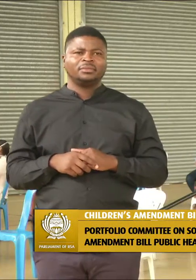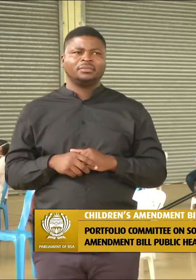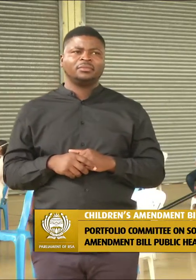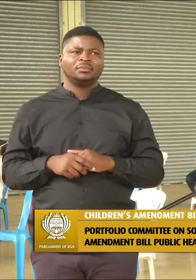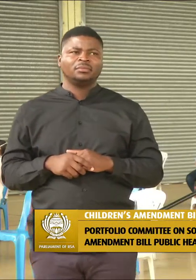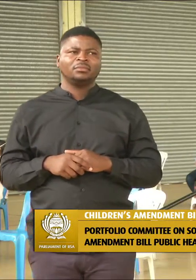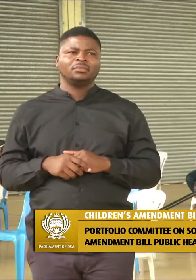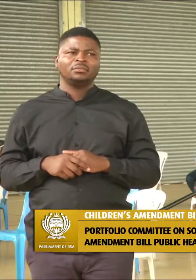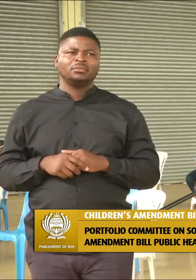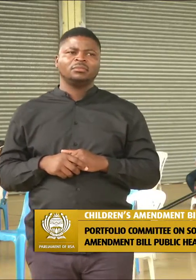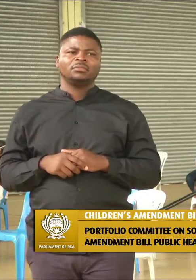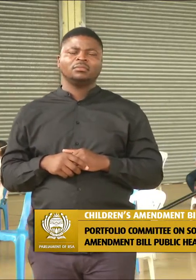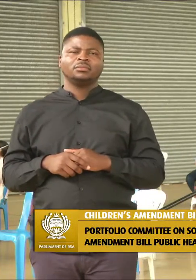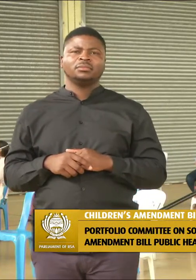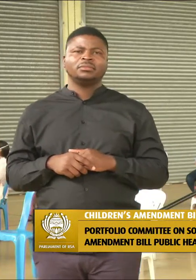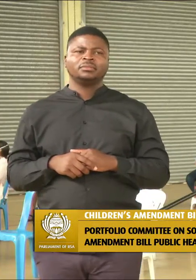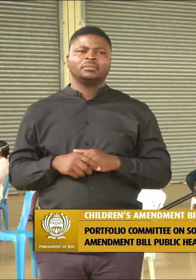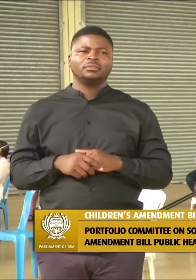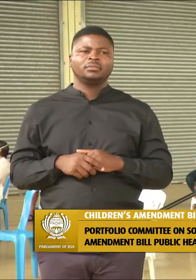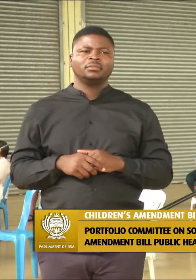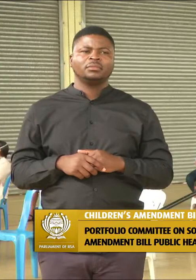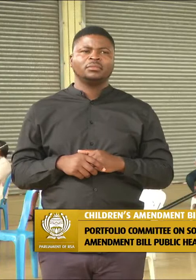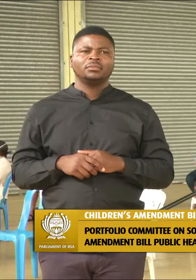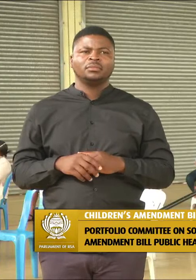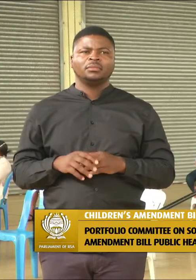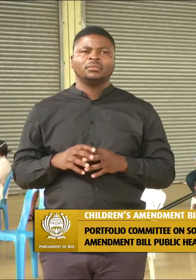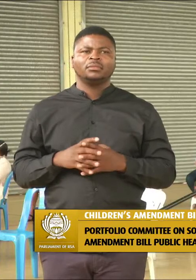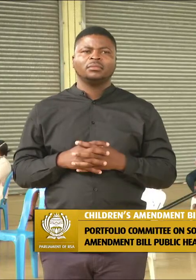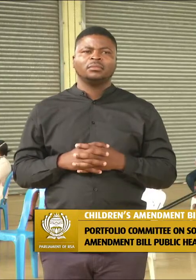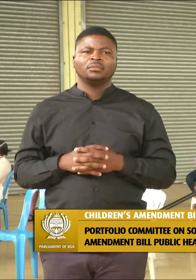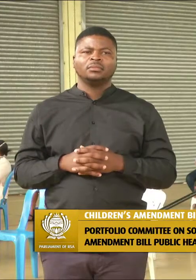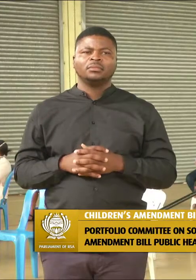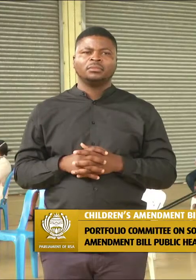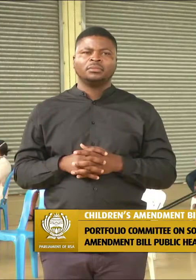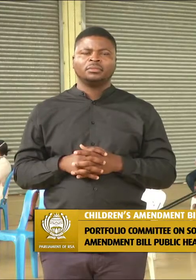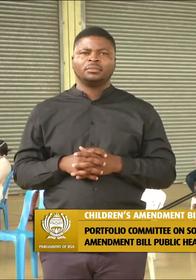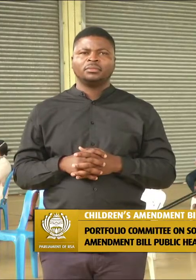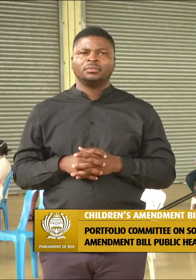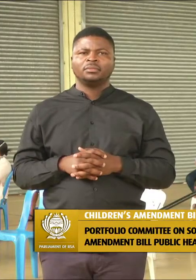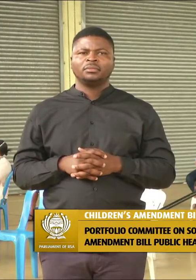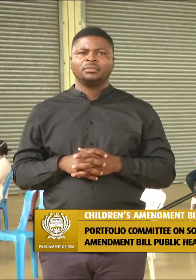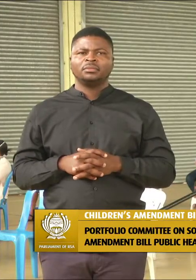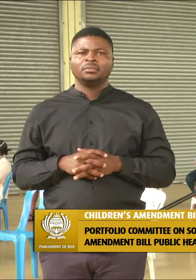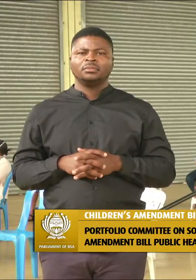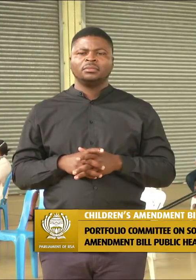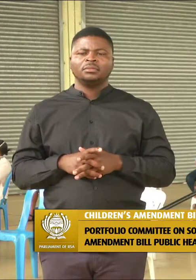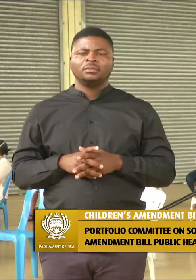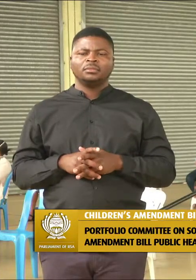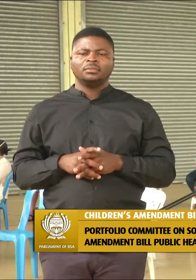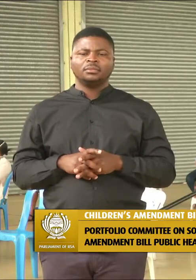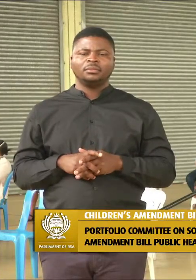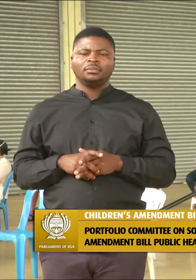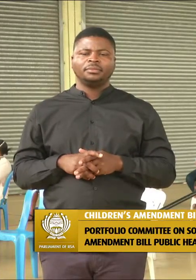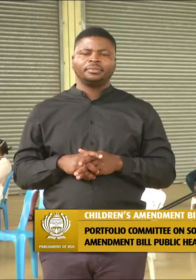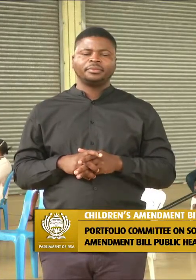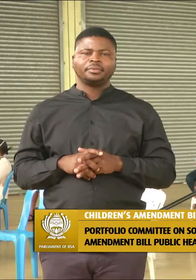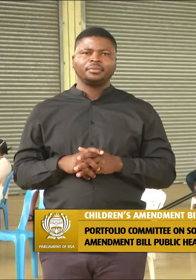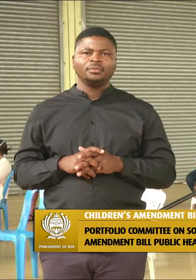noma ukwazisa ingane. Ekugcineni ingane zinomuzwa ukuthi yizona